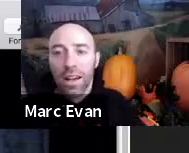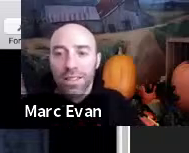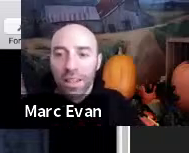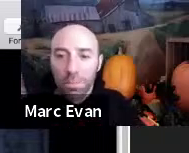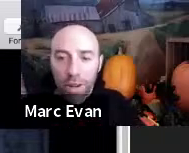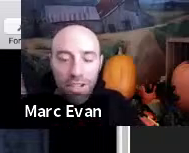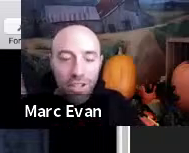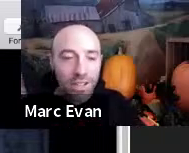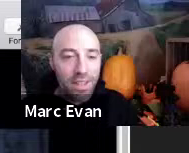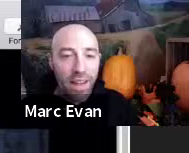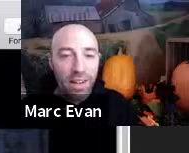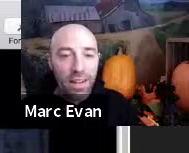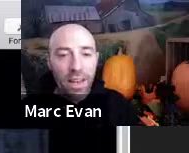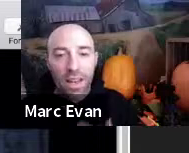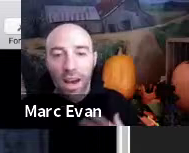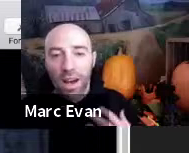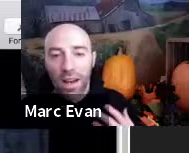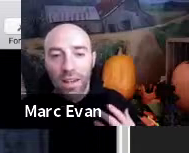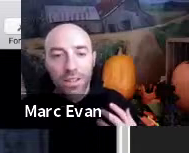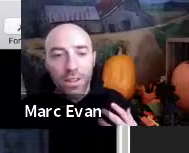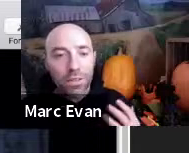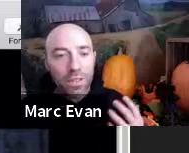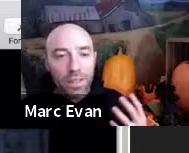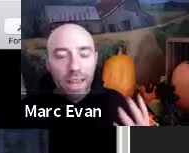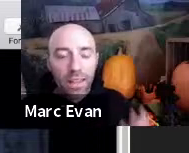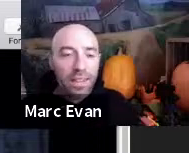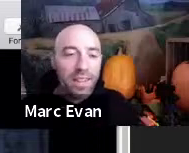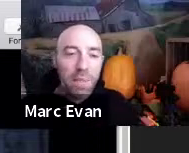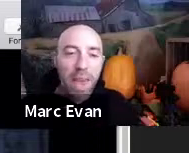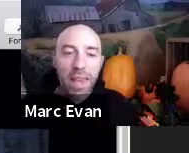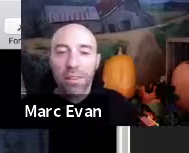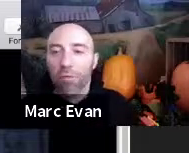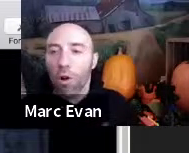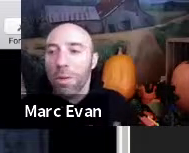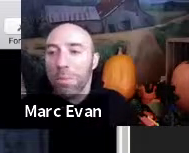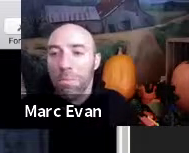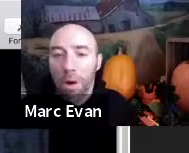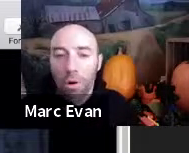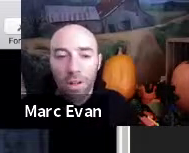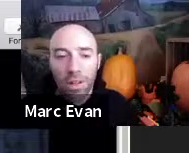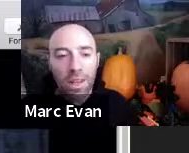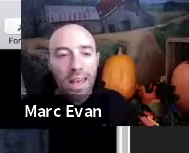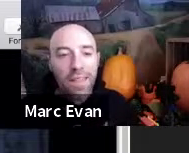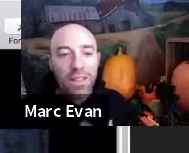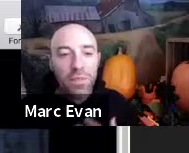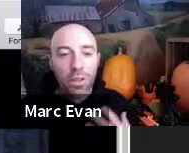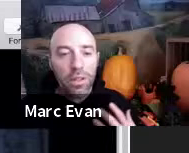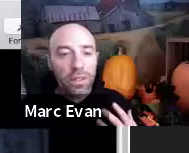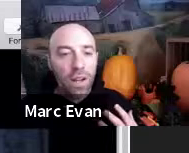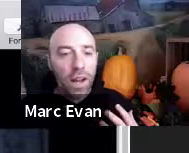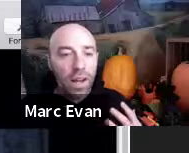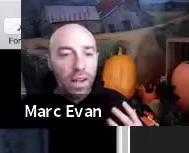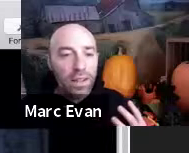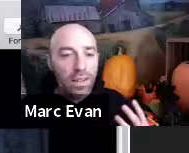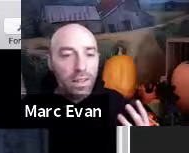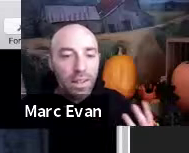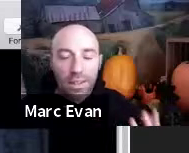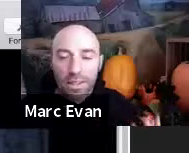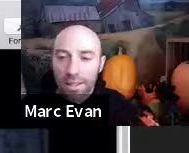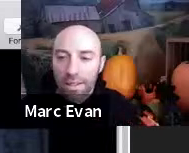holiday celebrations that, the Celtic Samhain, the Roman Pomona, these